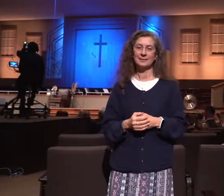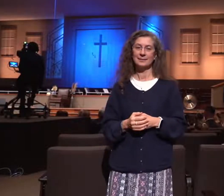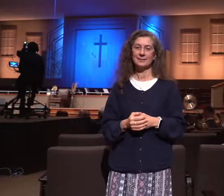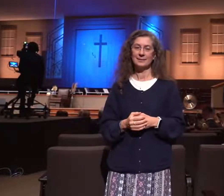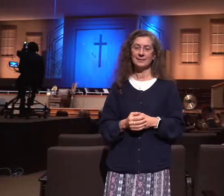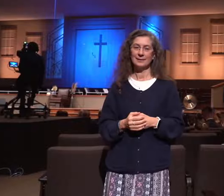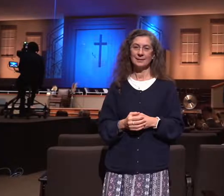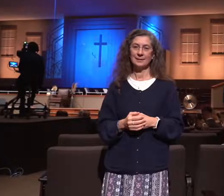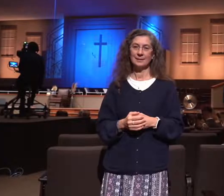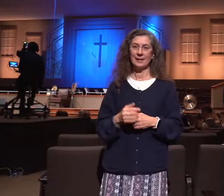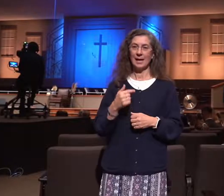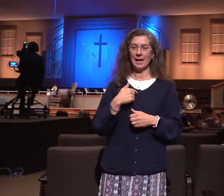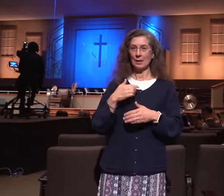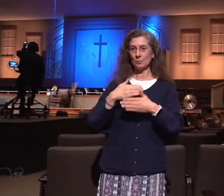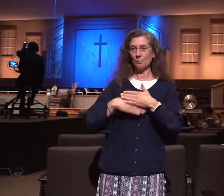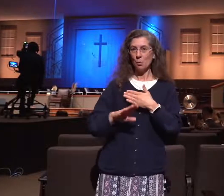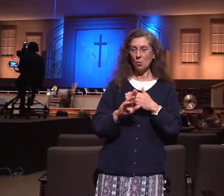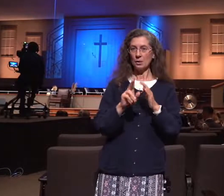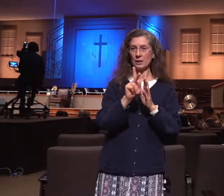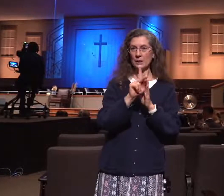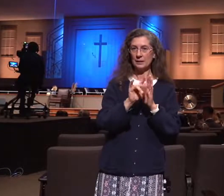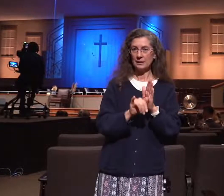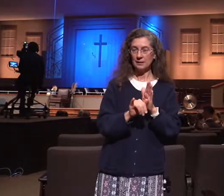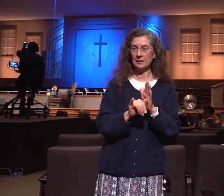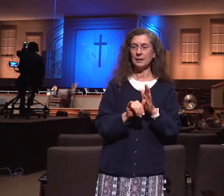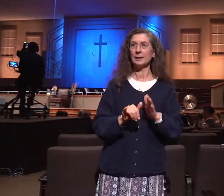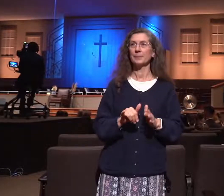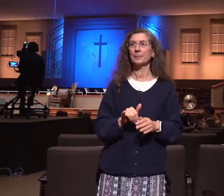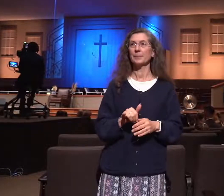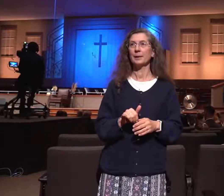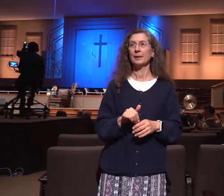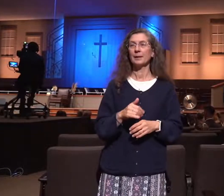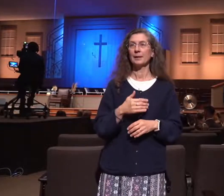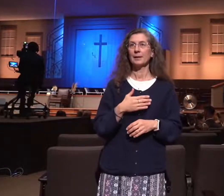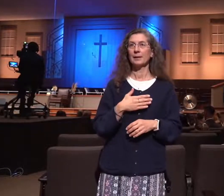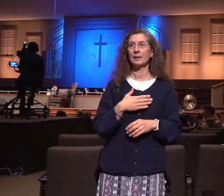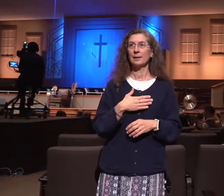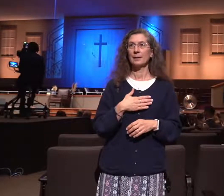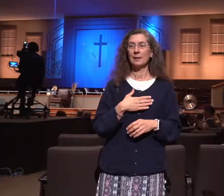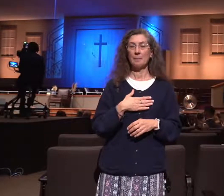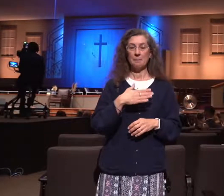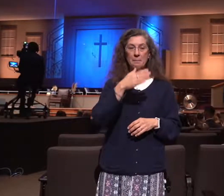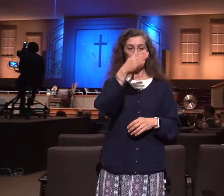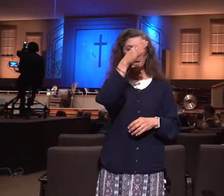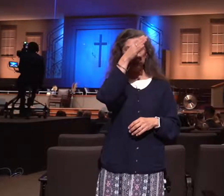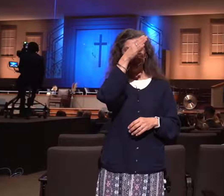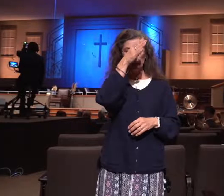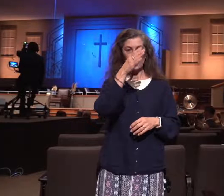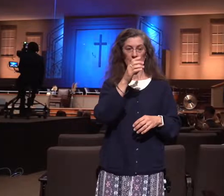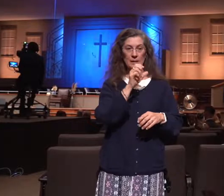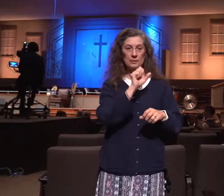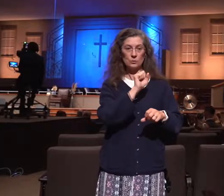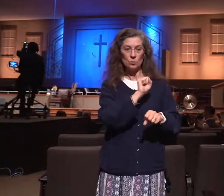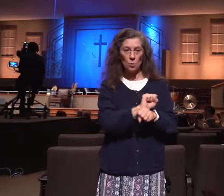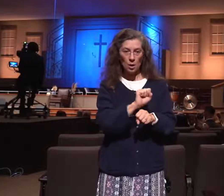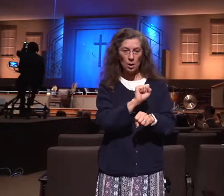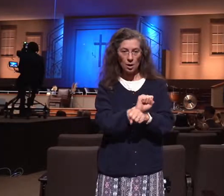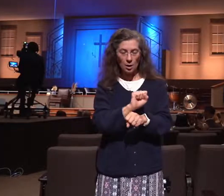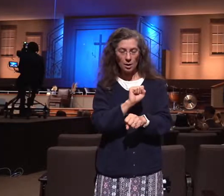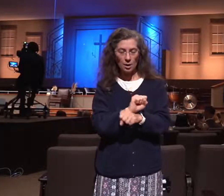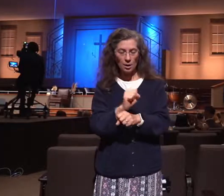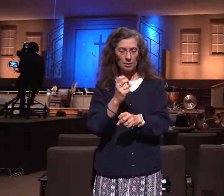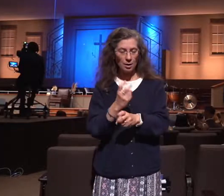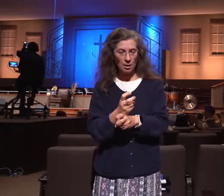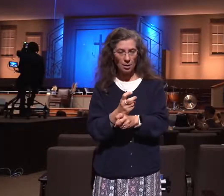And when I was born in Kentucky, my dad, a coal miner, worked very hard but made practically no money at